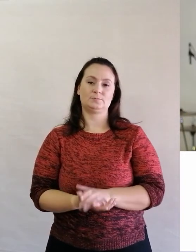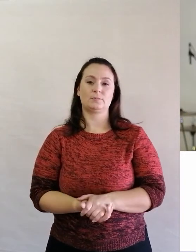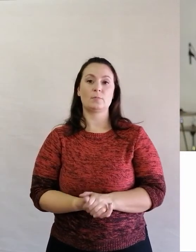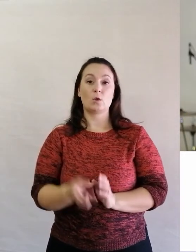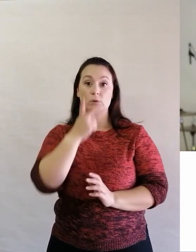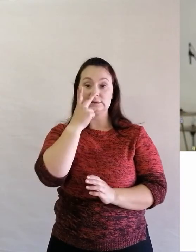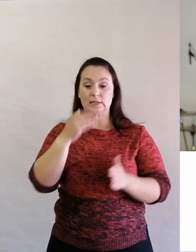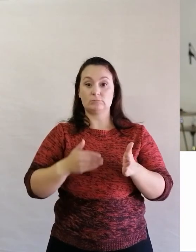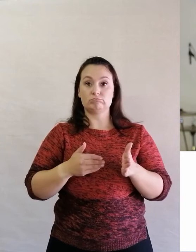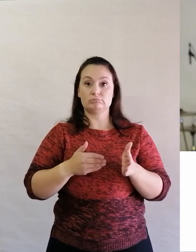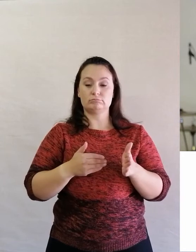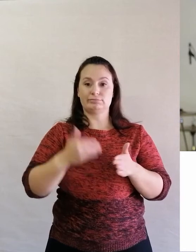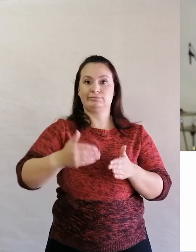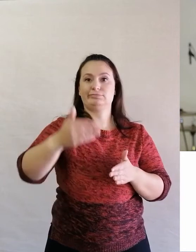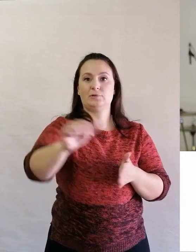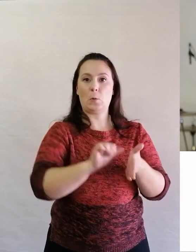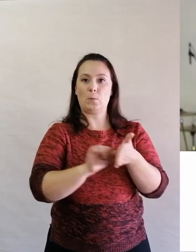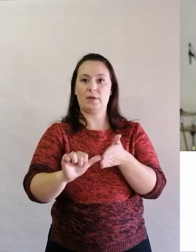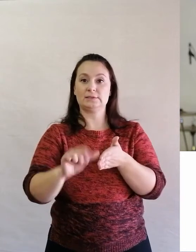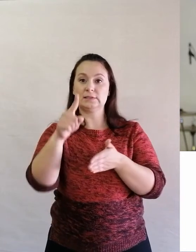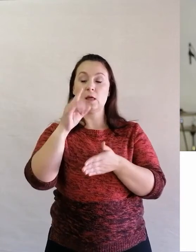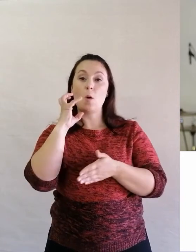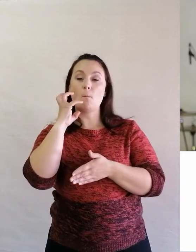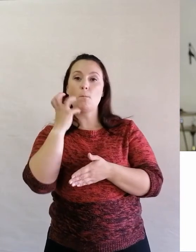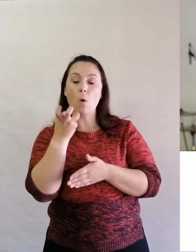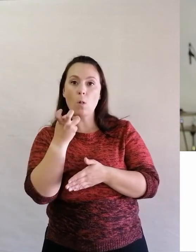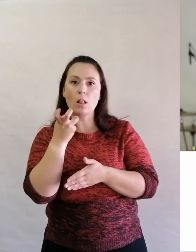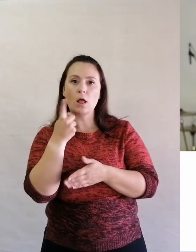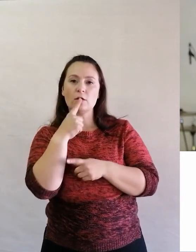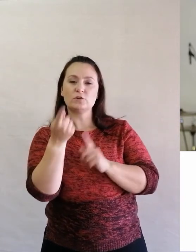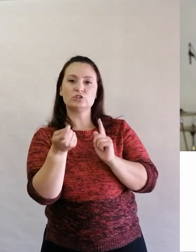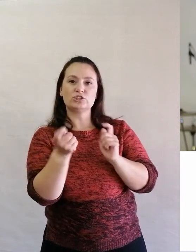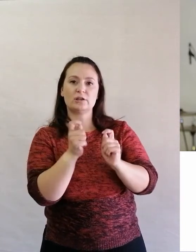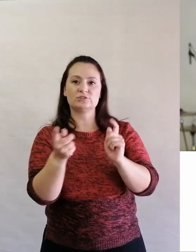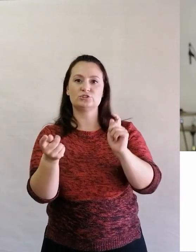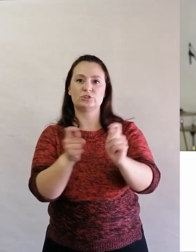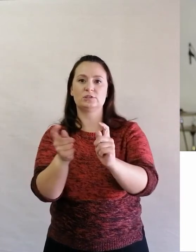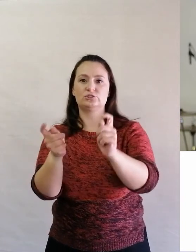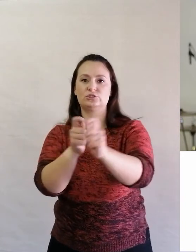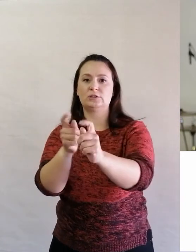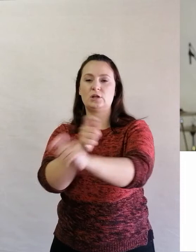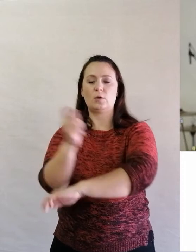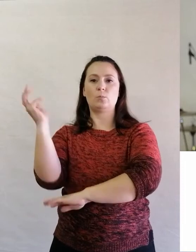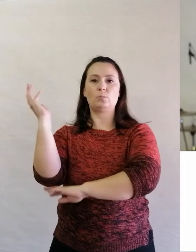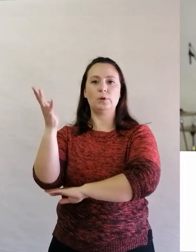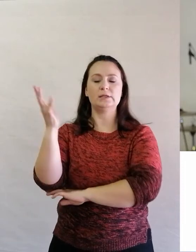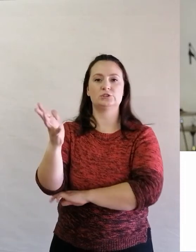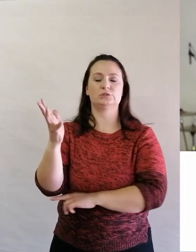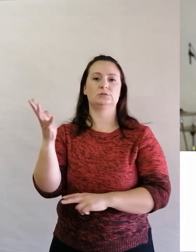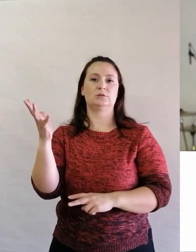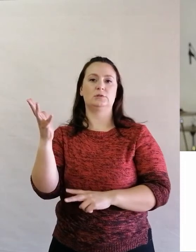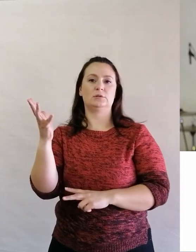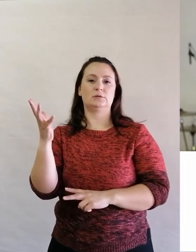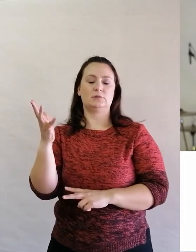in the weeks to come how Paul starts to become an agent of change. He becomes one who preaches and who kind